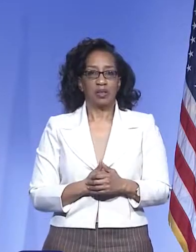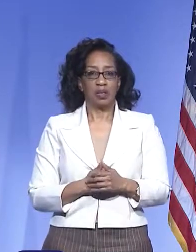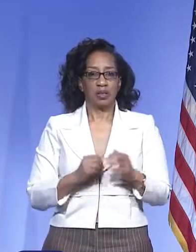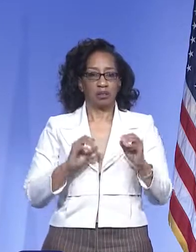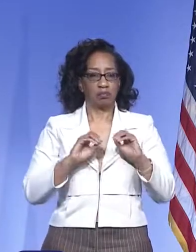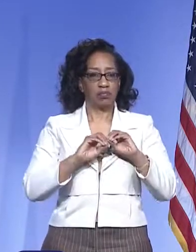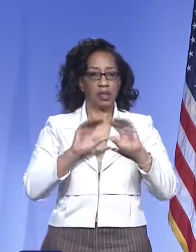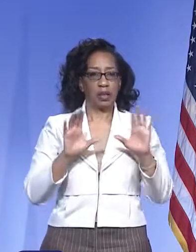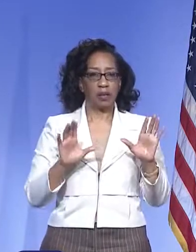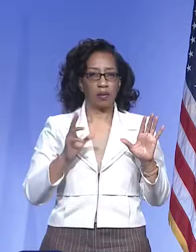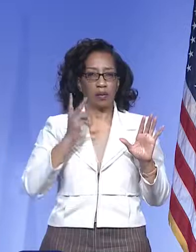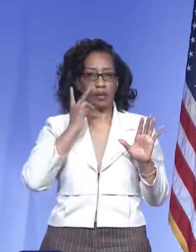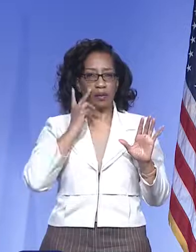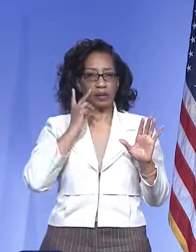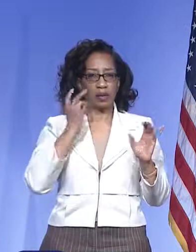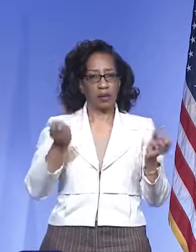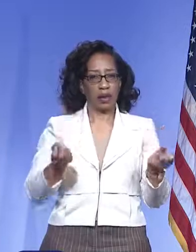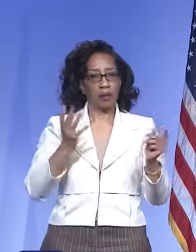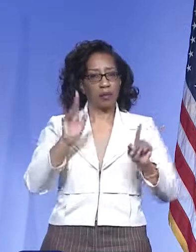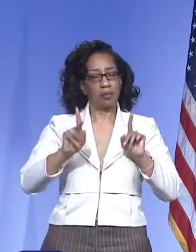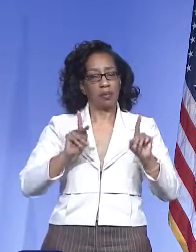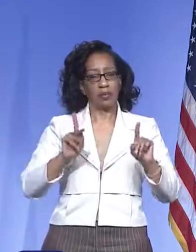about how many people in our community